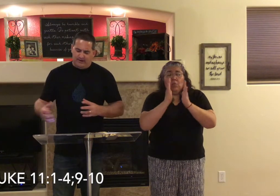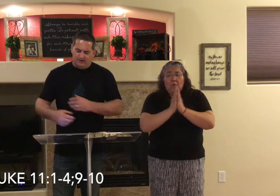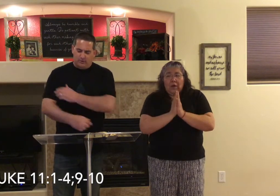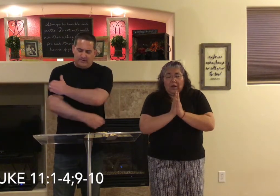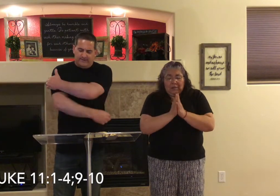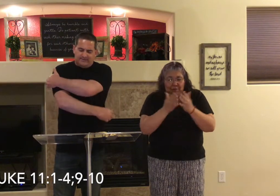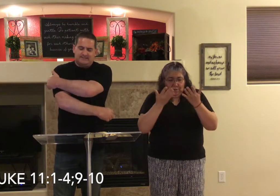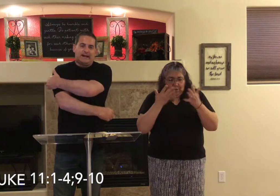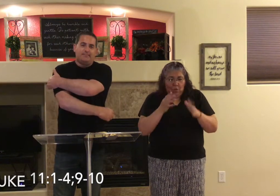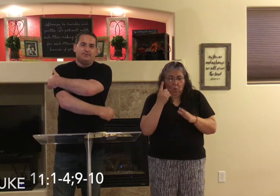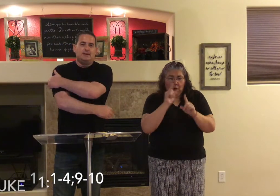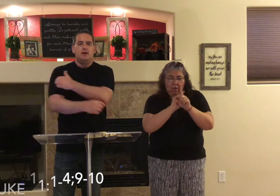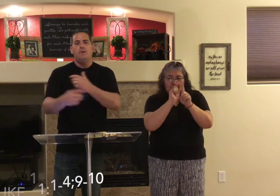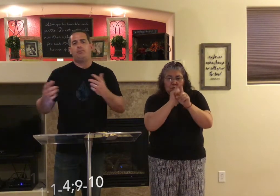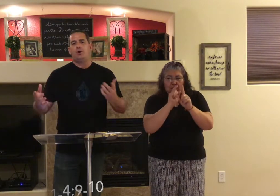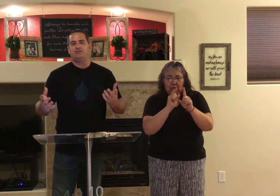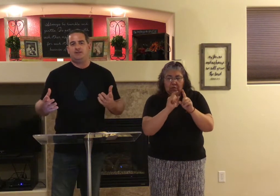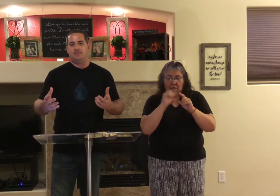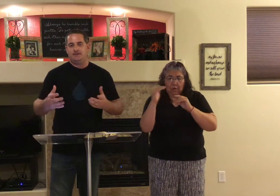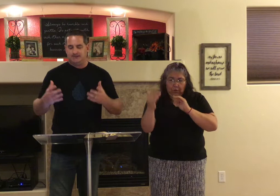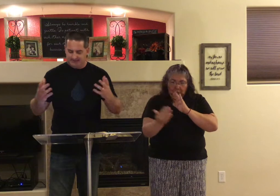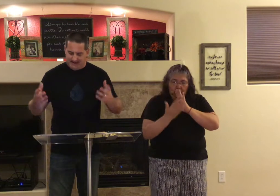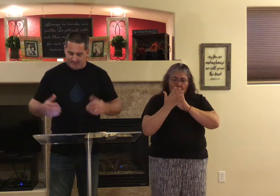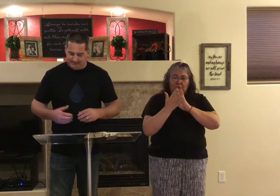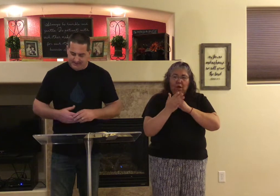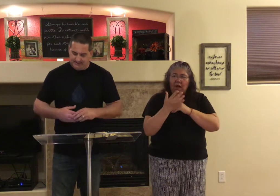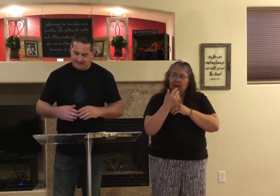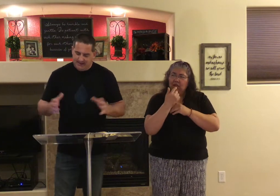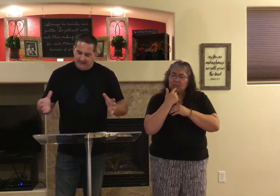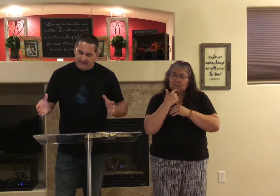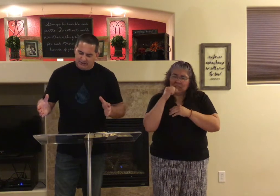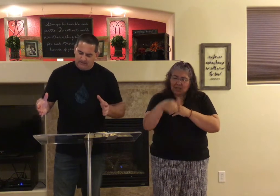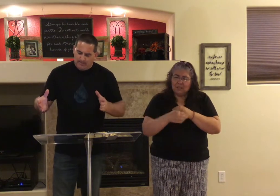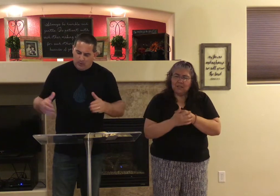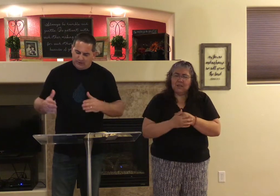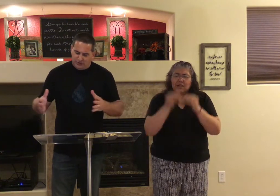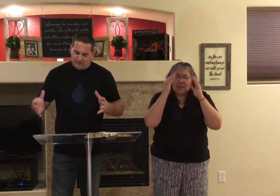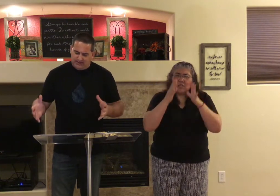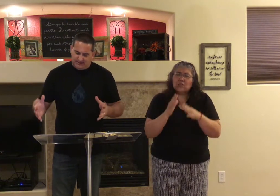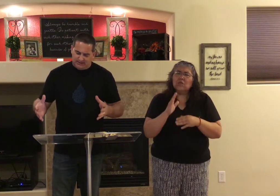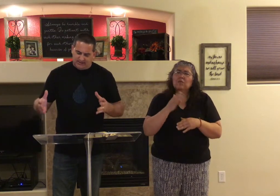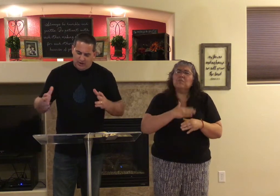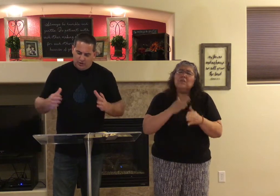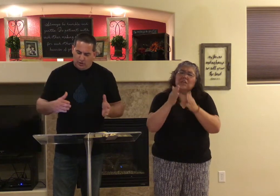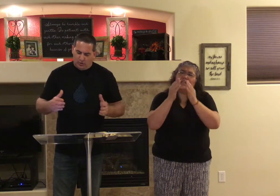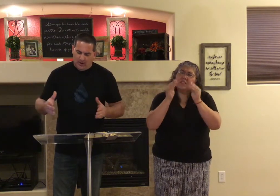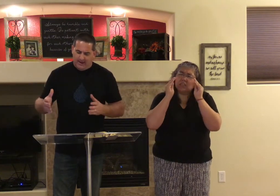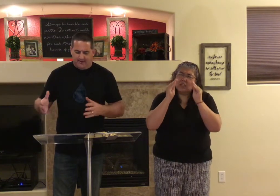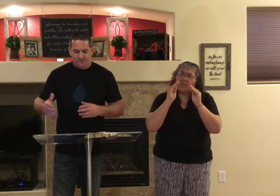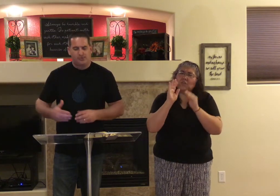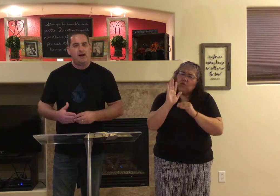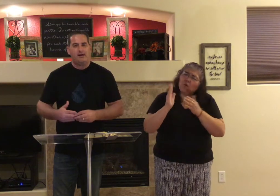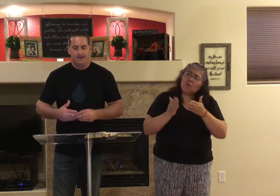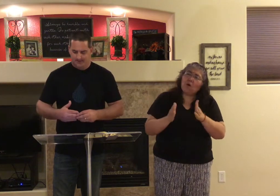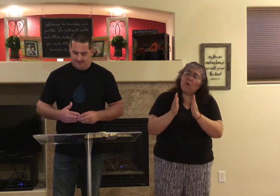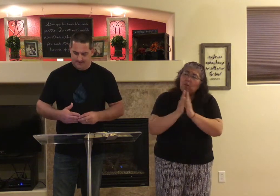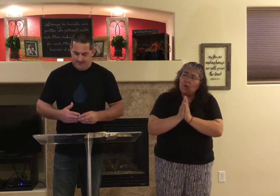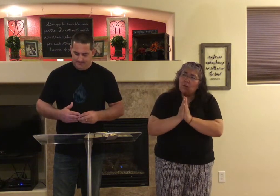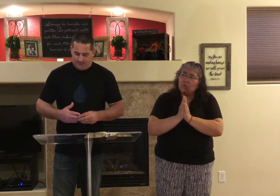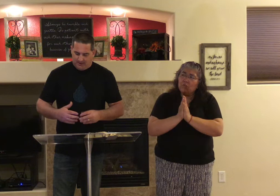he finished, one of his disciples approached him, and the disciple said this, Teacher, would you teach us your way of